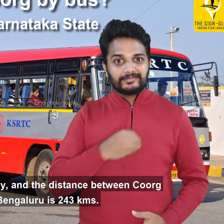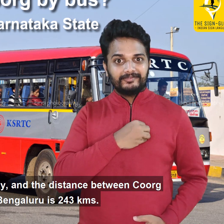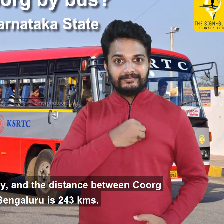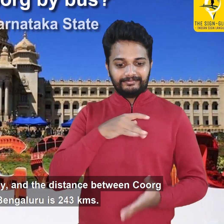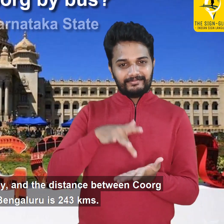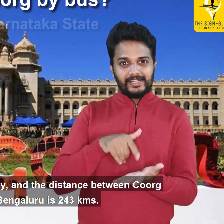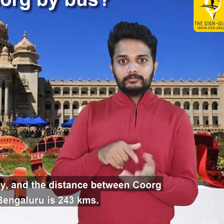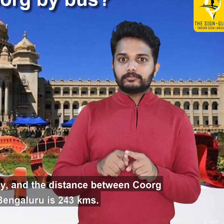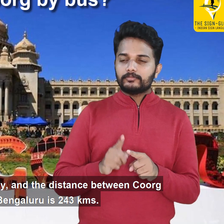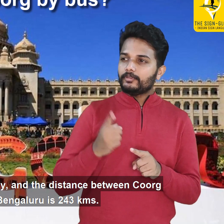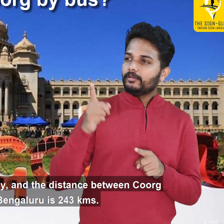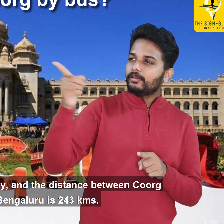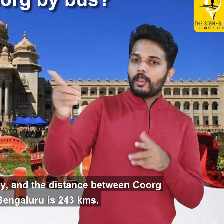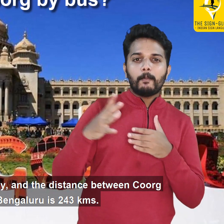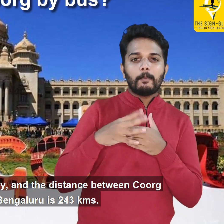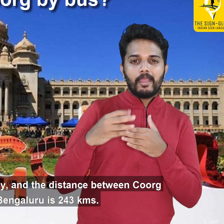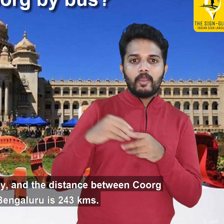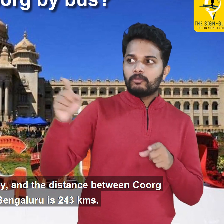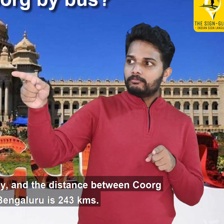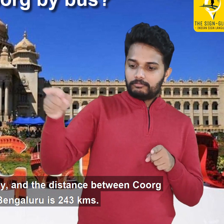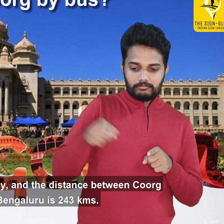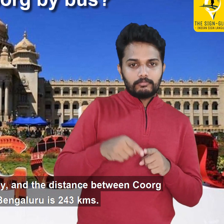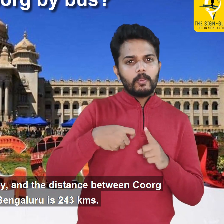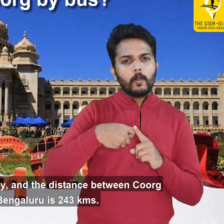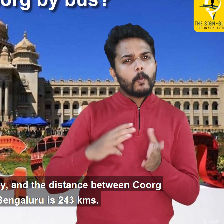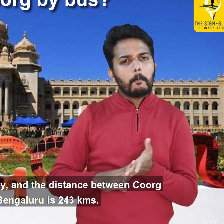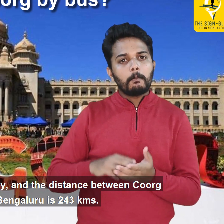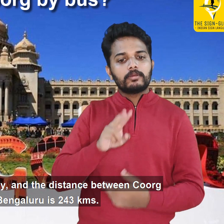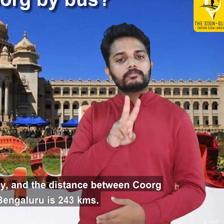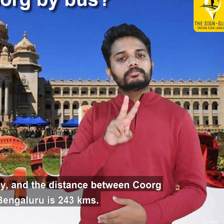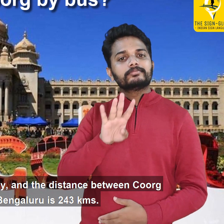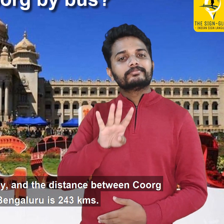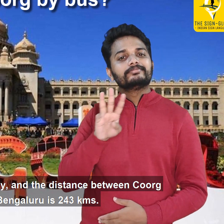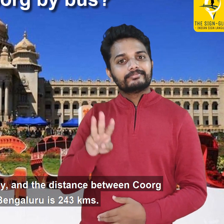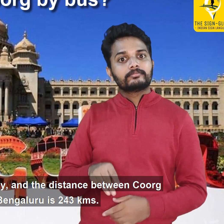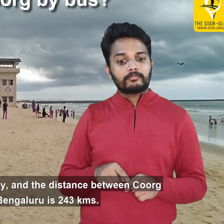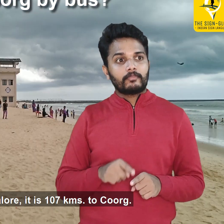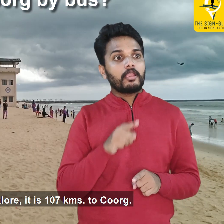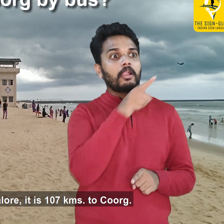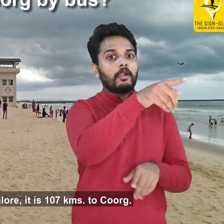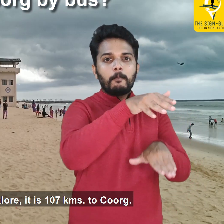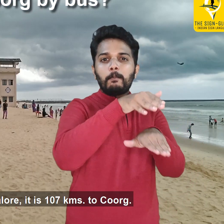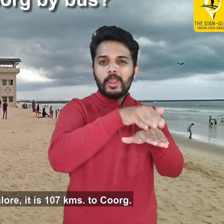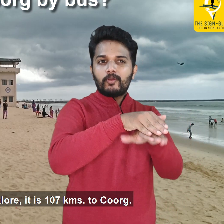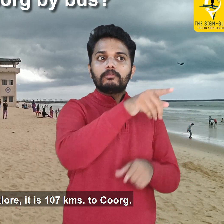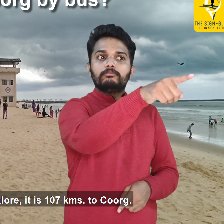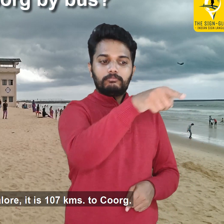way, and the distance between Korg and Bengaluru is 243 km. From Mangalore,